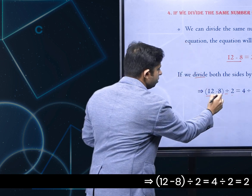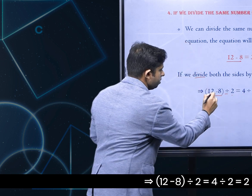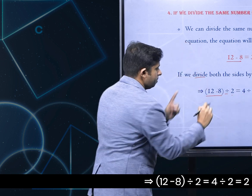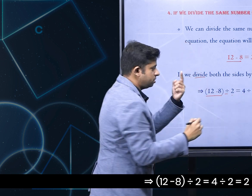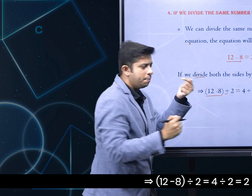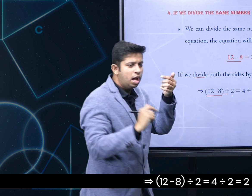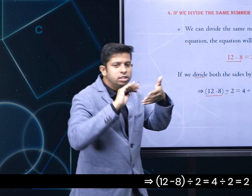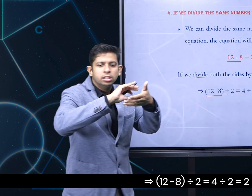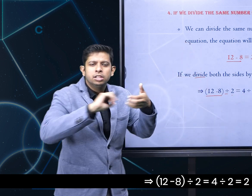equals to